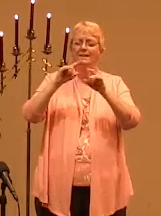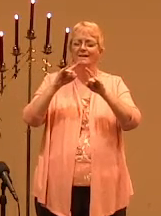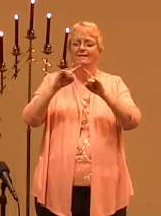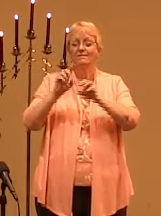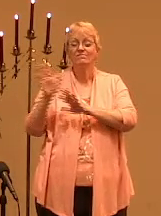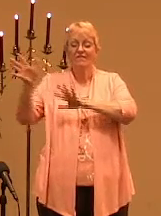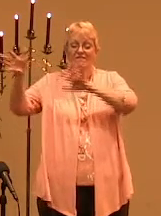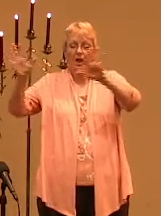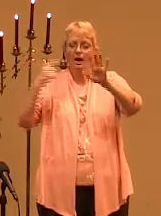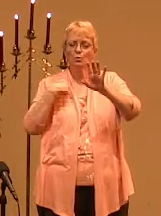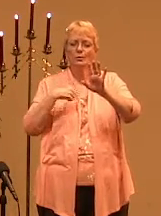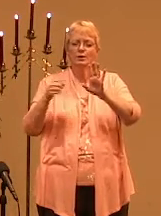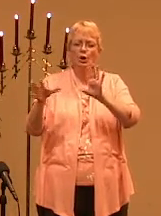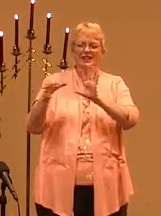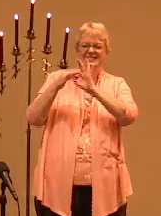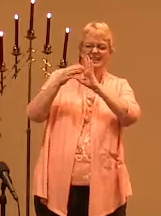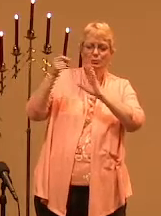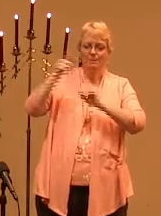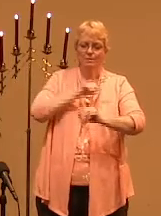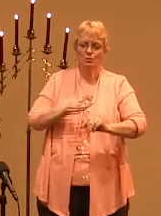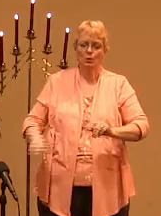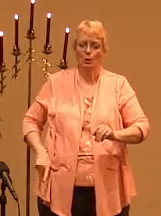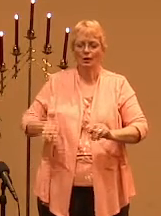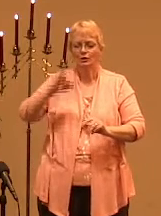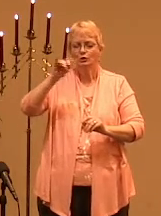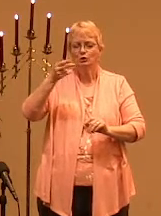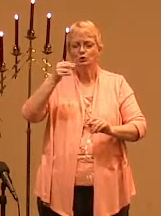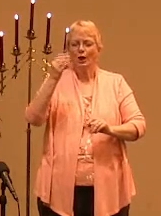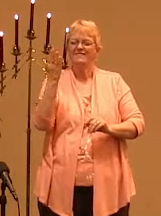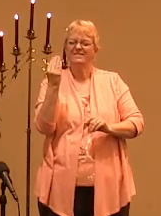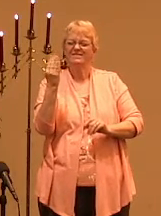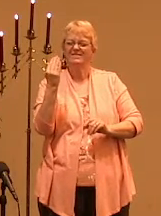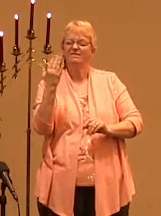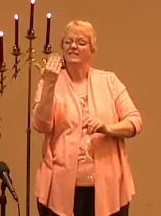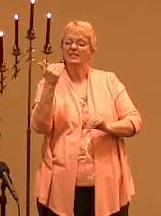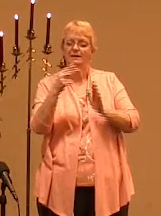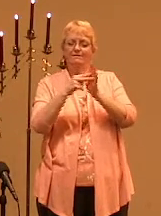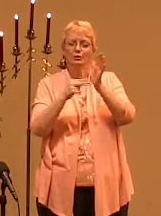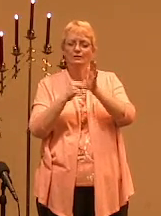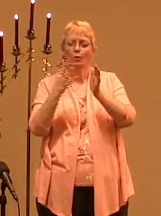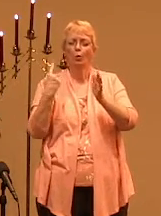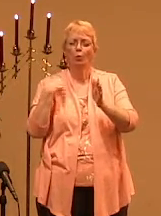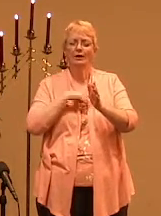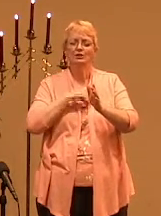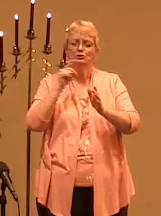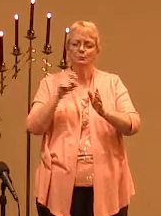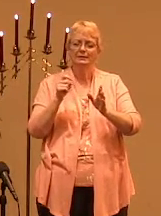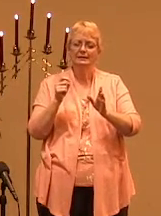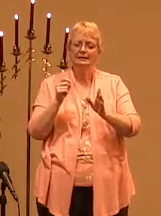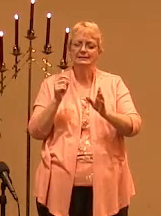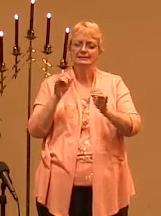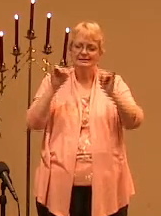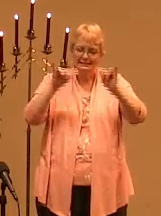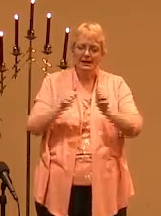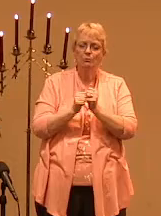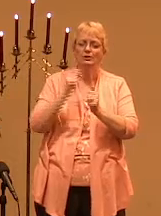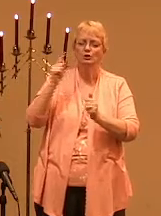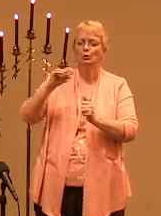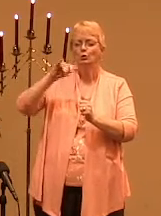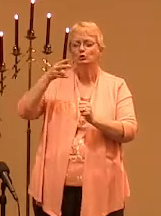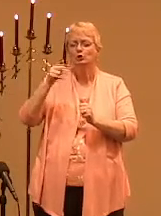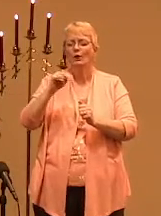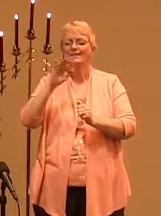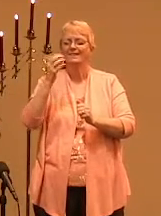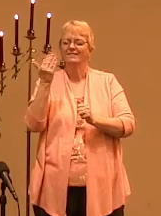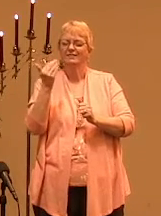the branches. We are connected to you. As John 15:4 says, we are to abide in you, which is to say remain in you. John 15:5, you